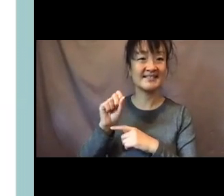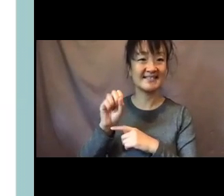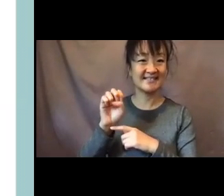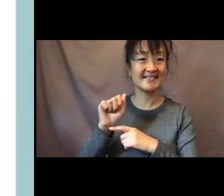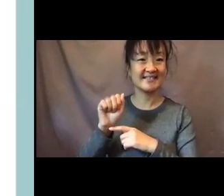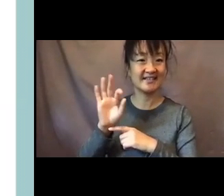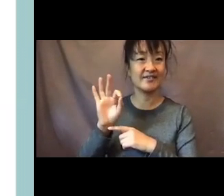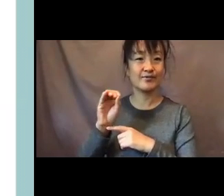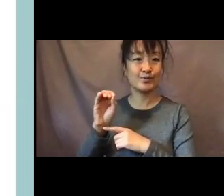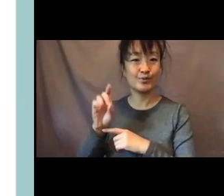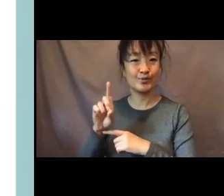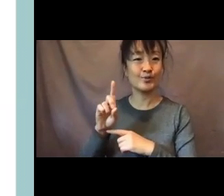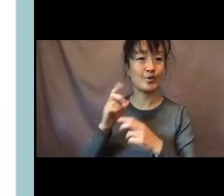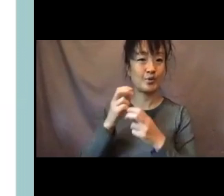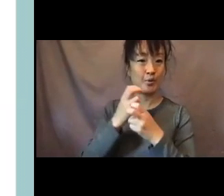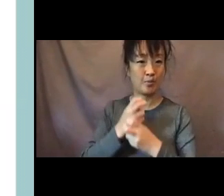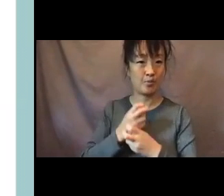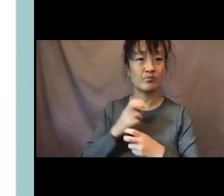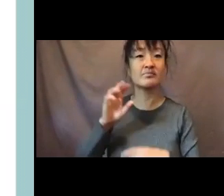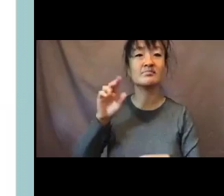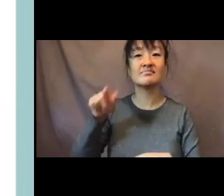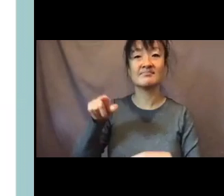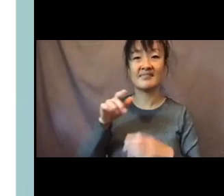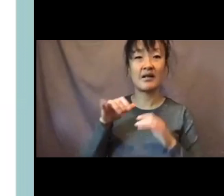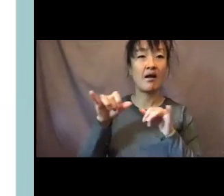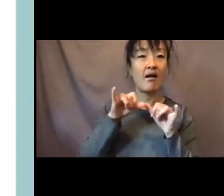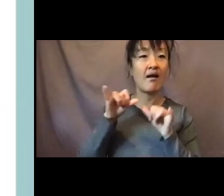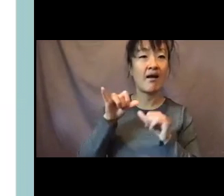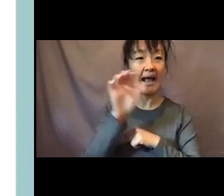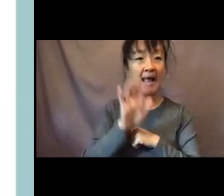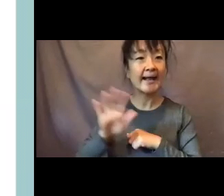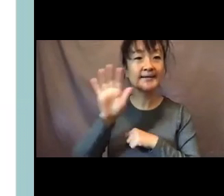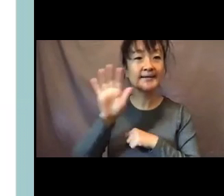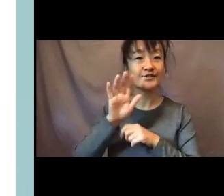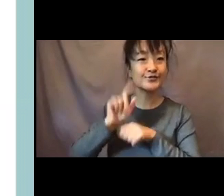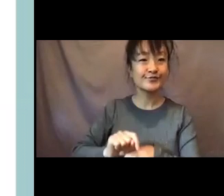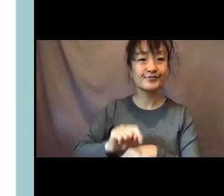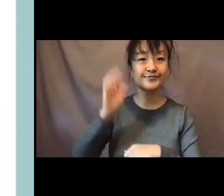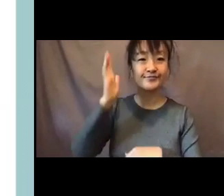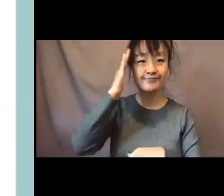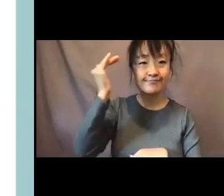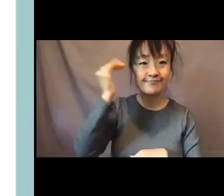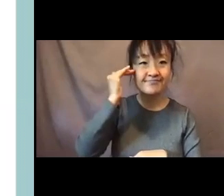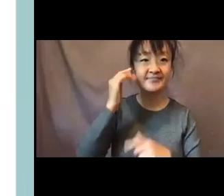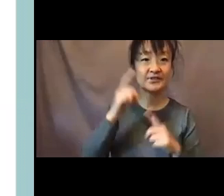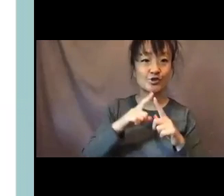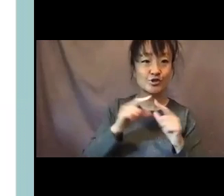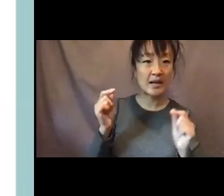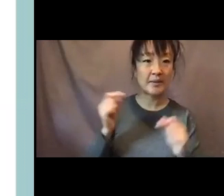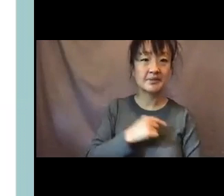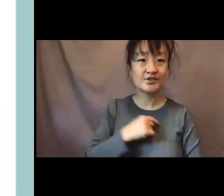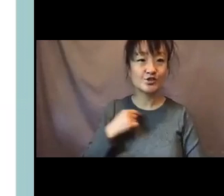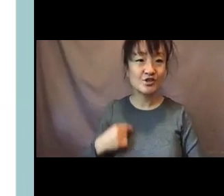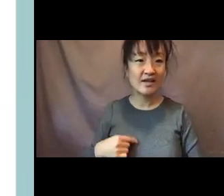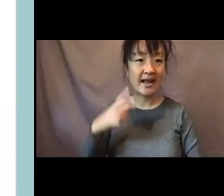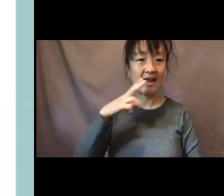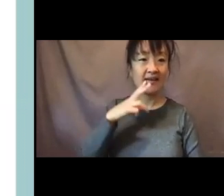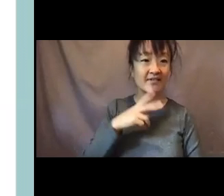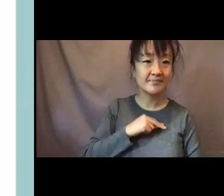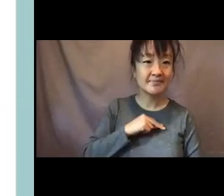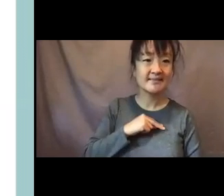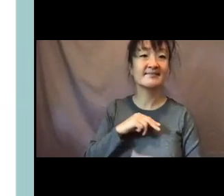combination in Asian food traditions, whether they're Korean, Japanese, or Chinese, Vietnamese, are